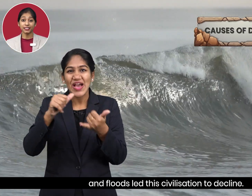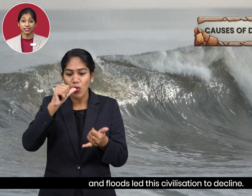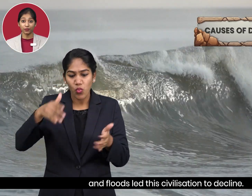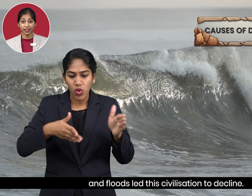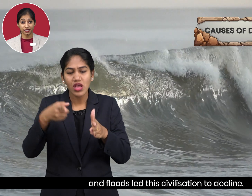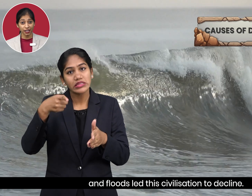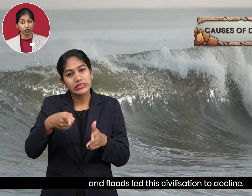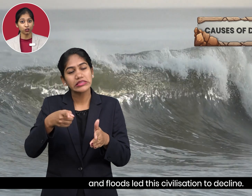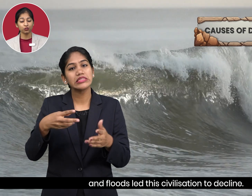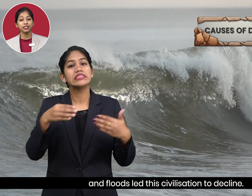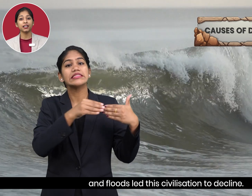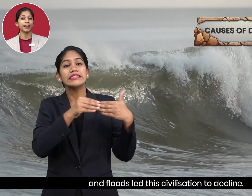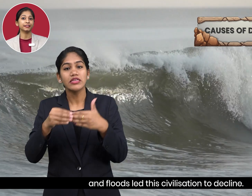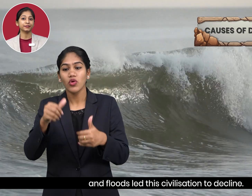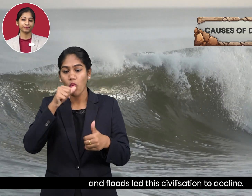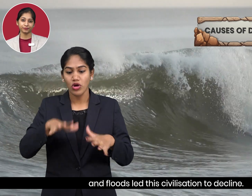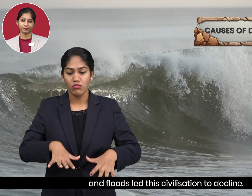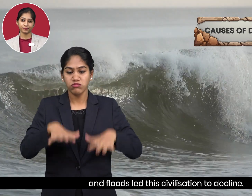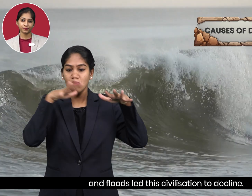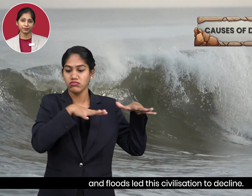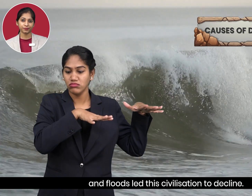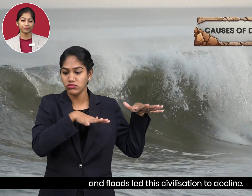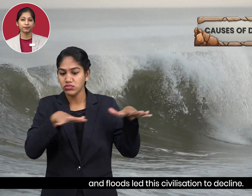led this civilization to decline.